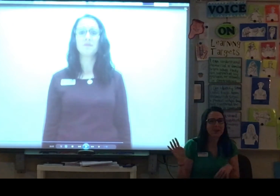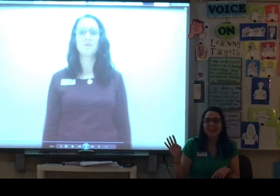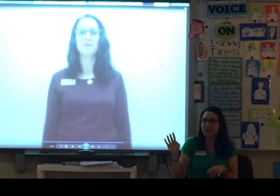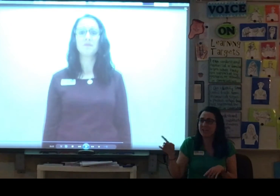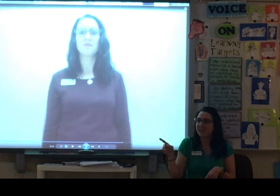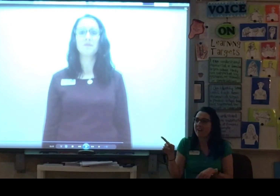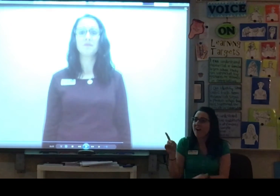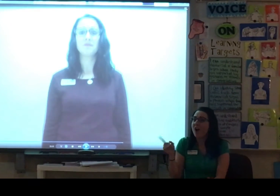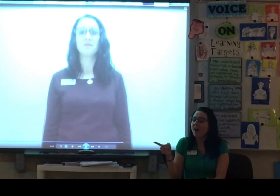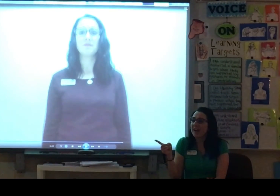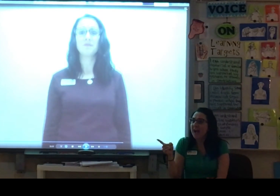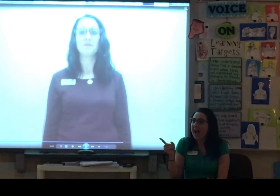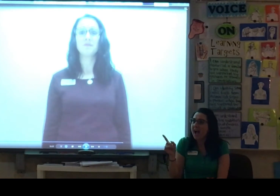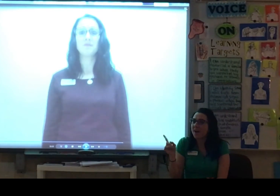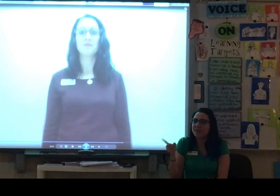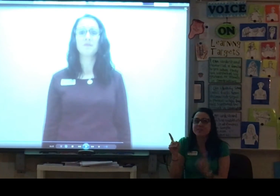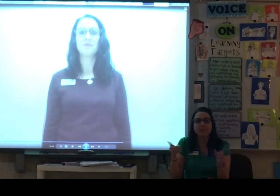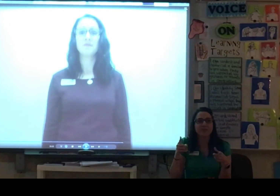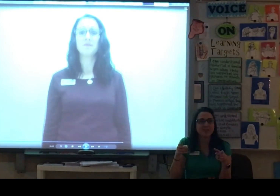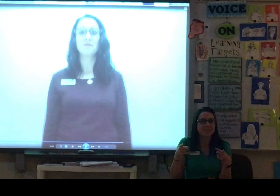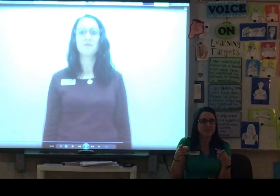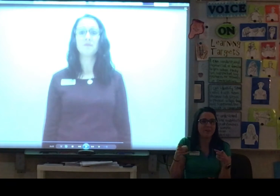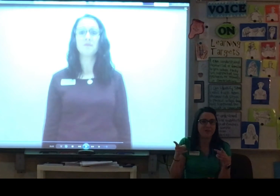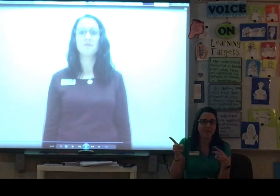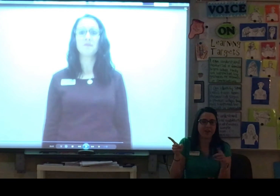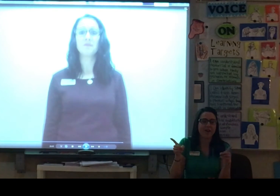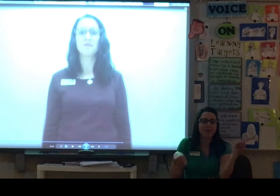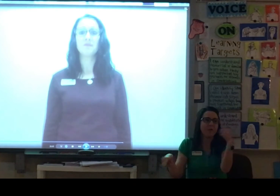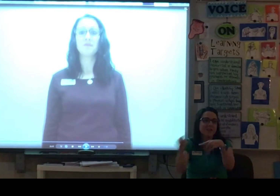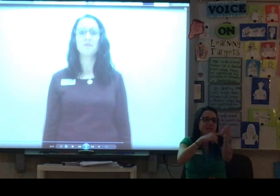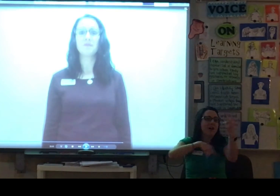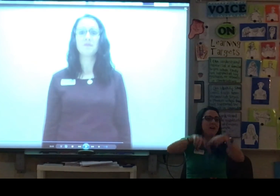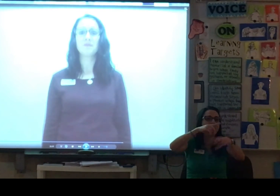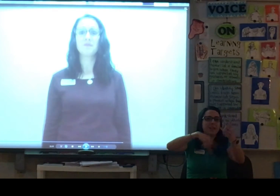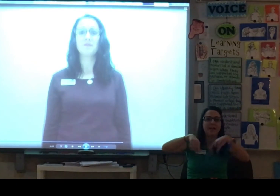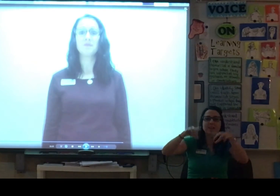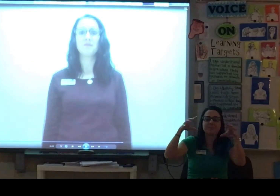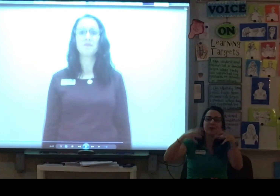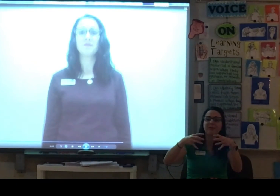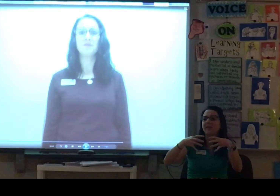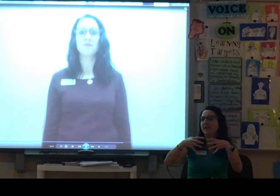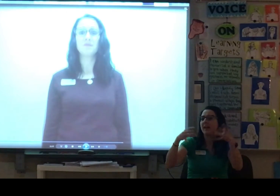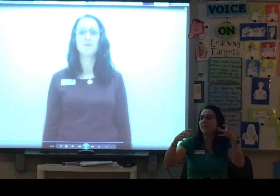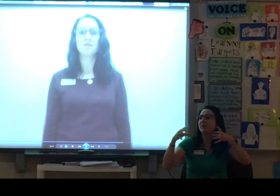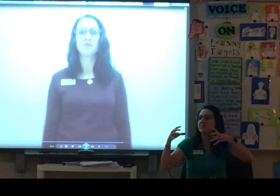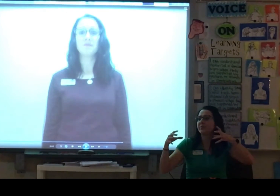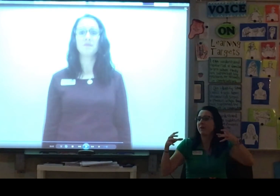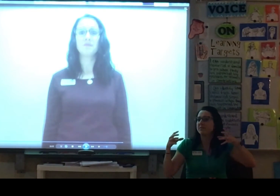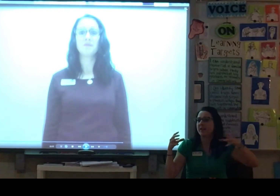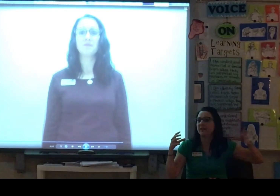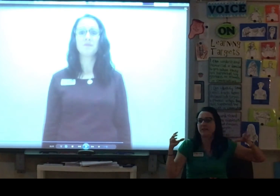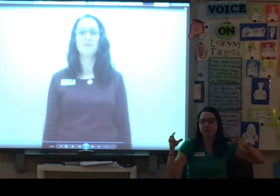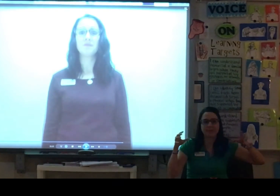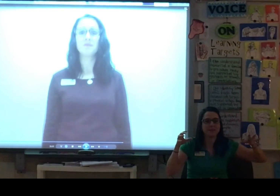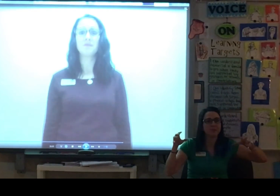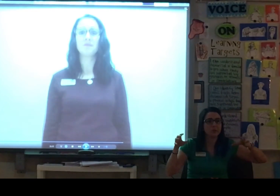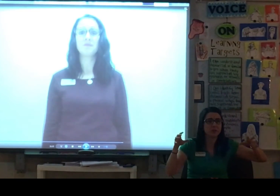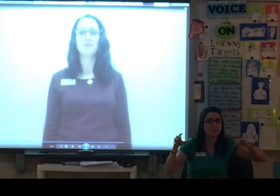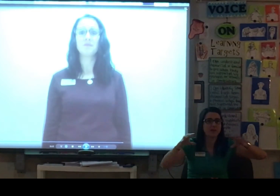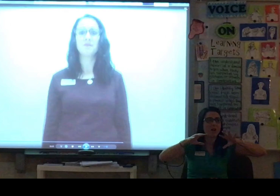okay, good. Alright, I heard some really good stuff in there, although it wasn't all like perfectly together because you were all saying a little bit different words, but they